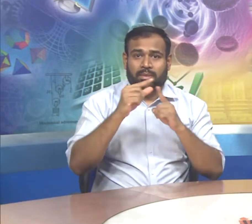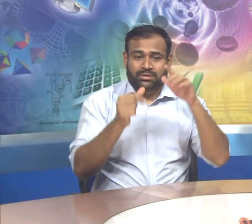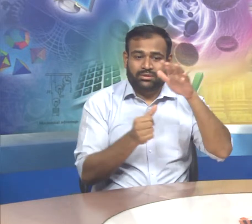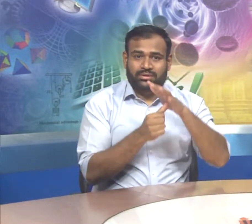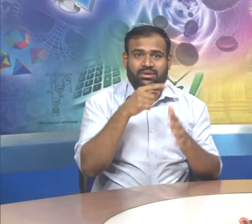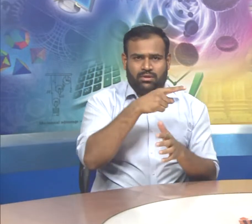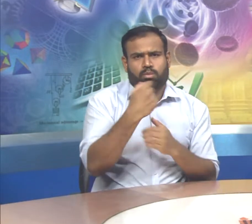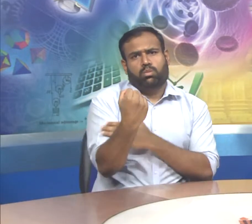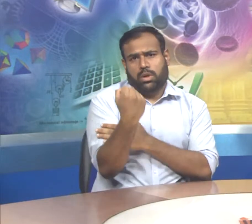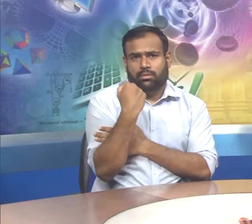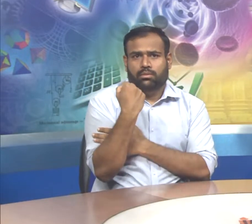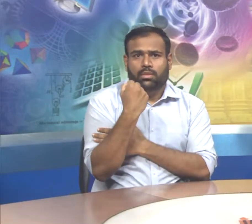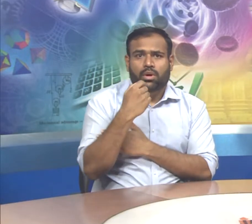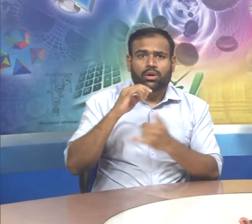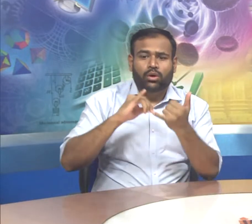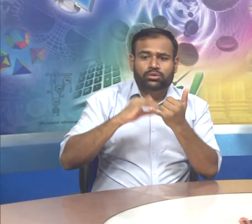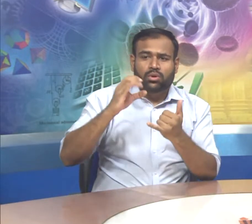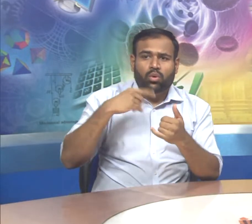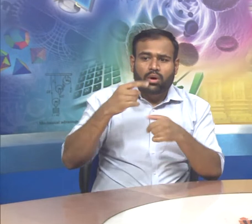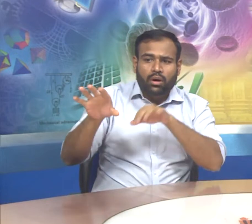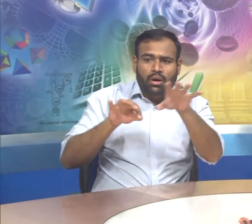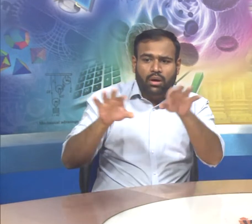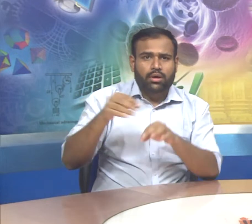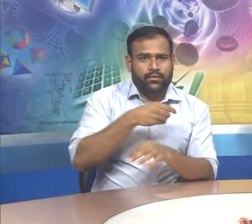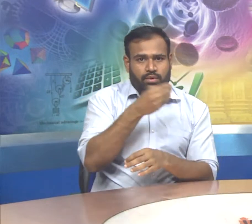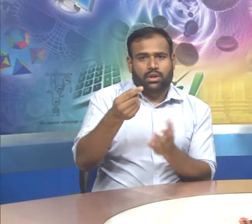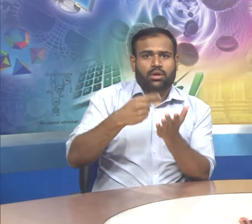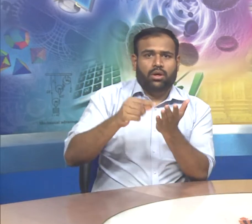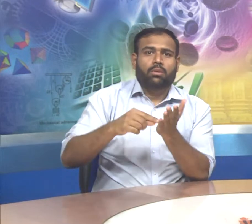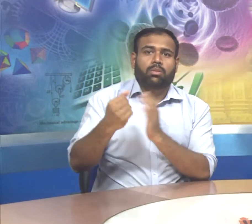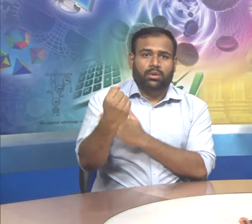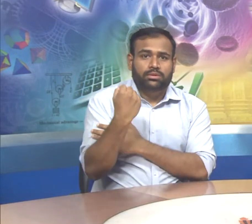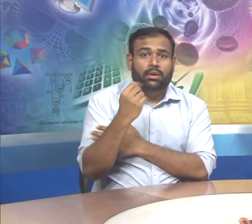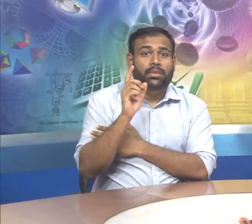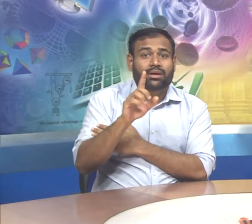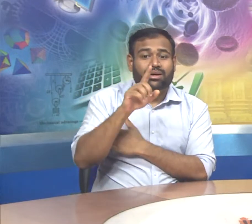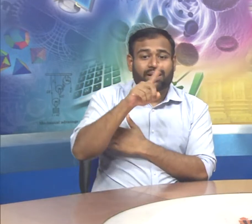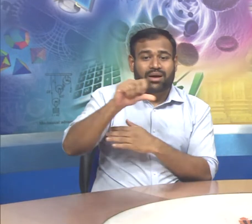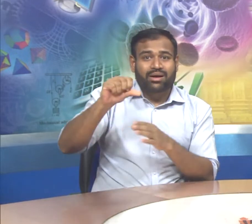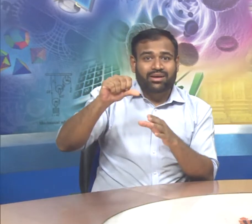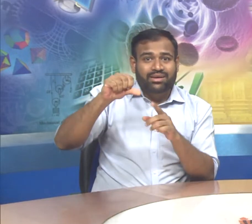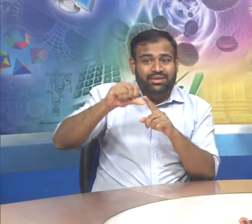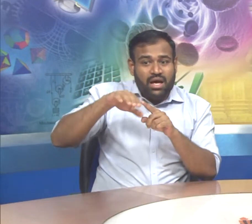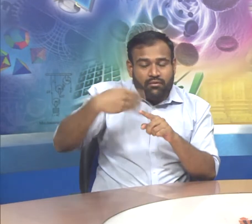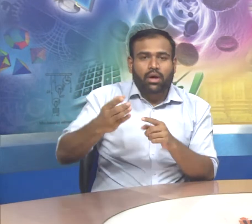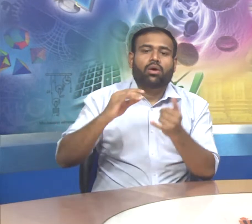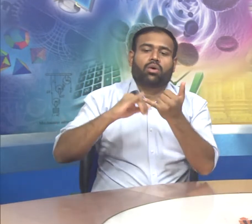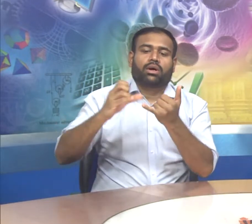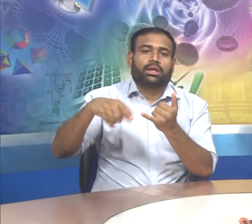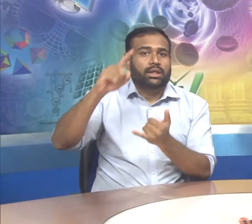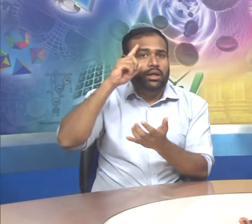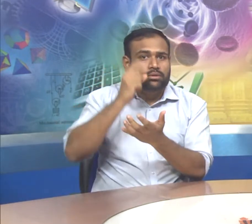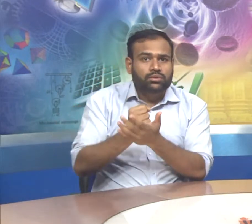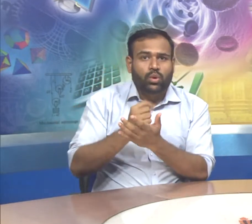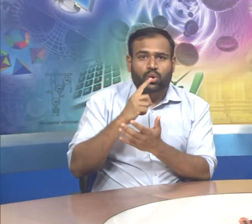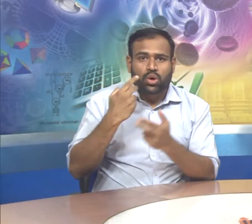Thus, while the Constitution still provides that the President is the